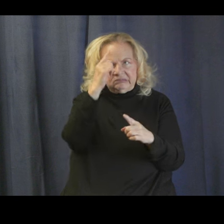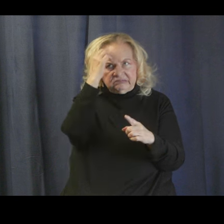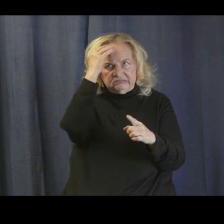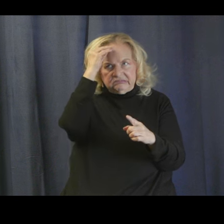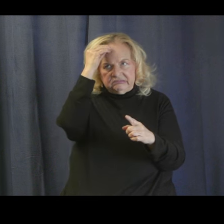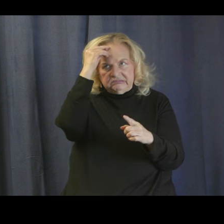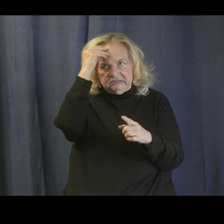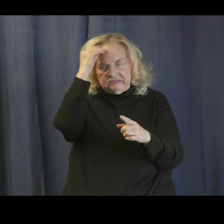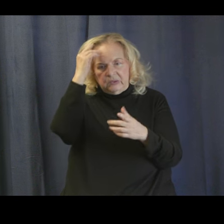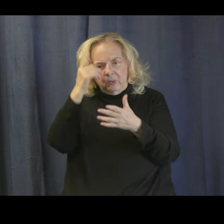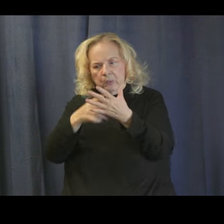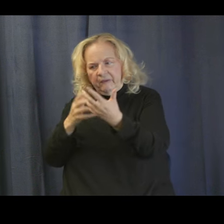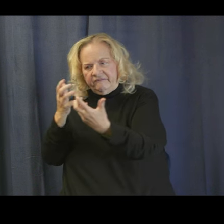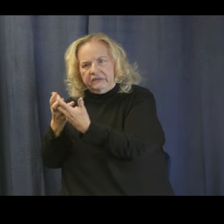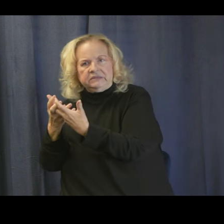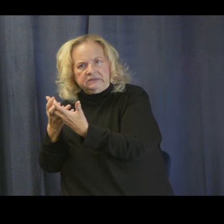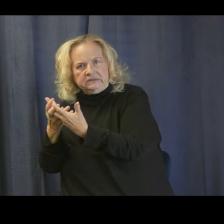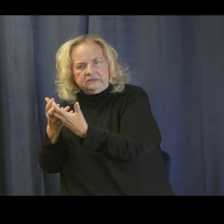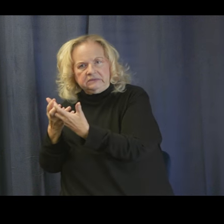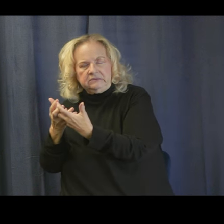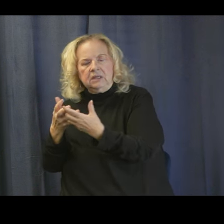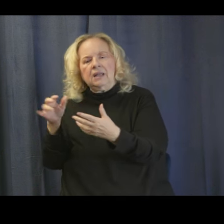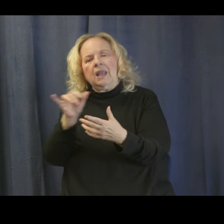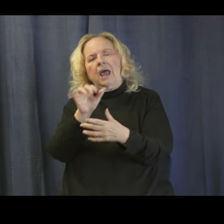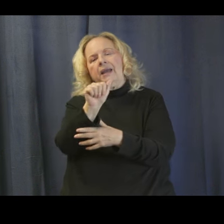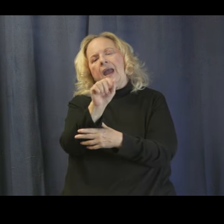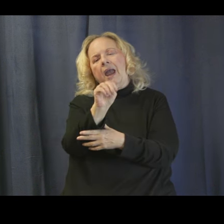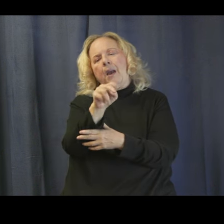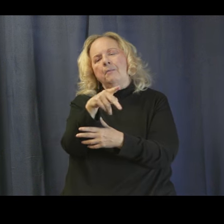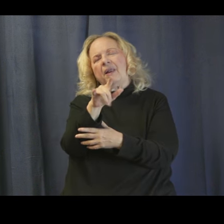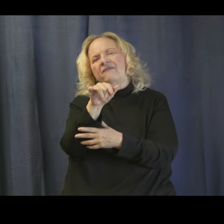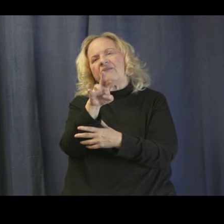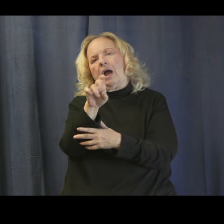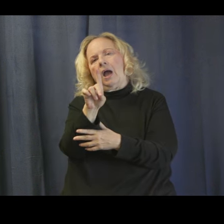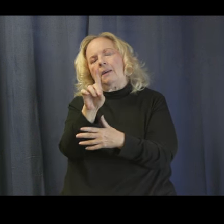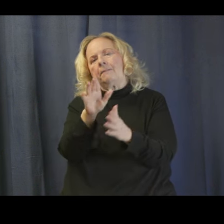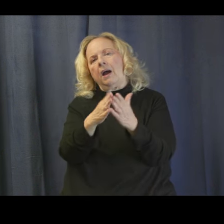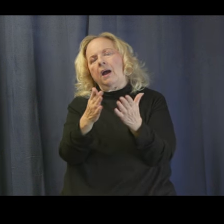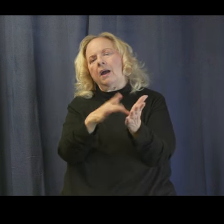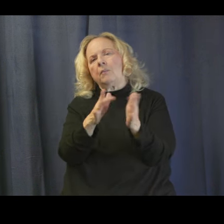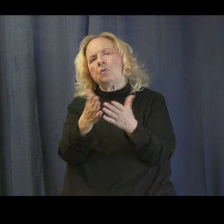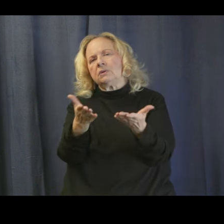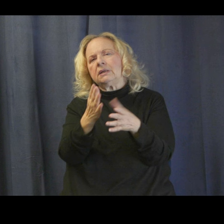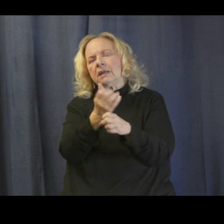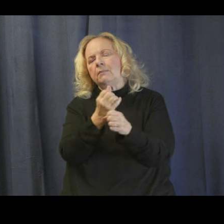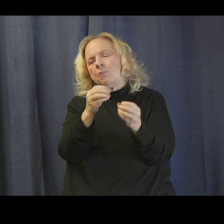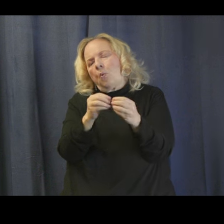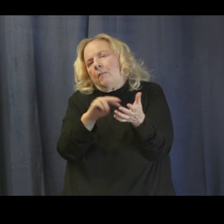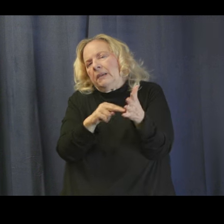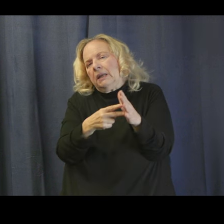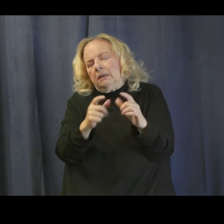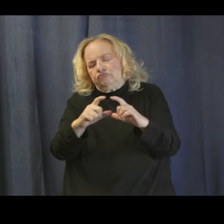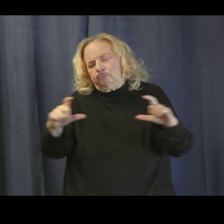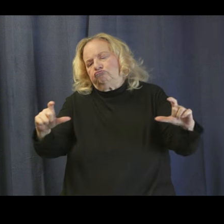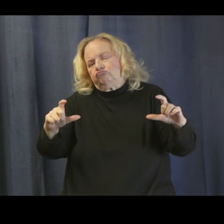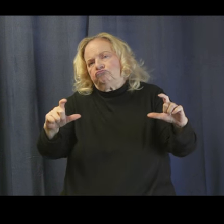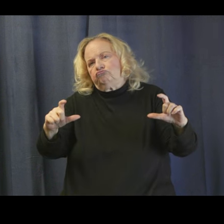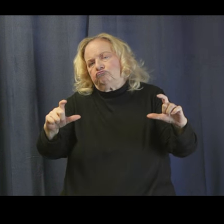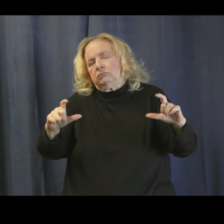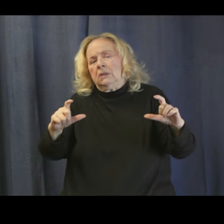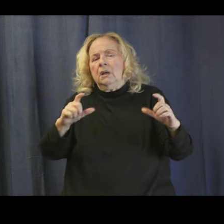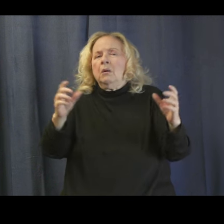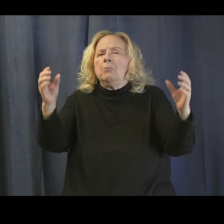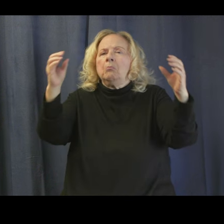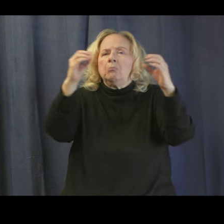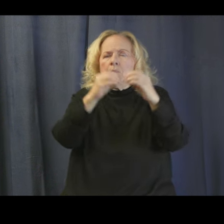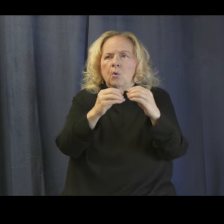that's why the Amplified Bible tries to amplify things to get a greater meaning. But Toldot is more. It